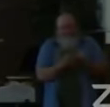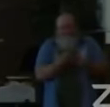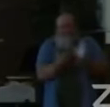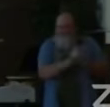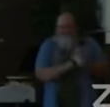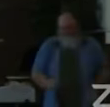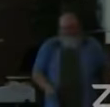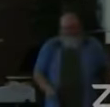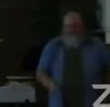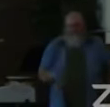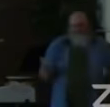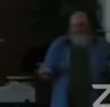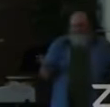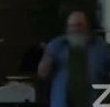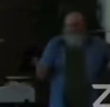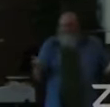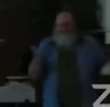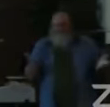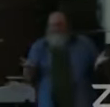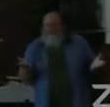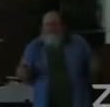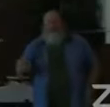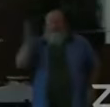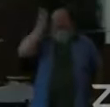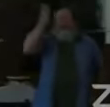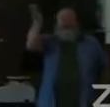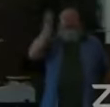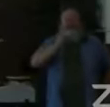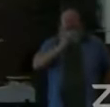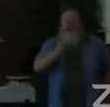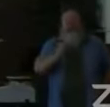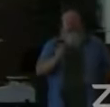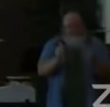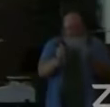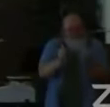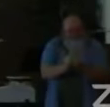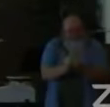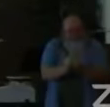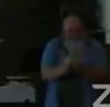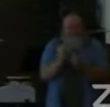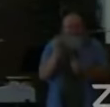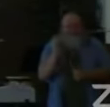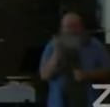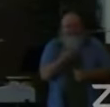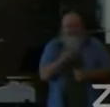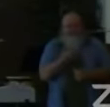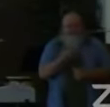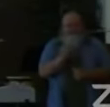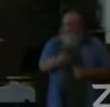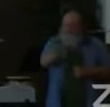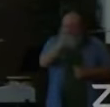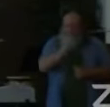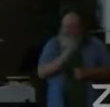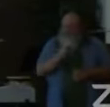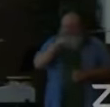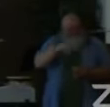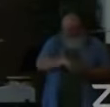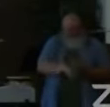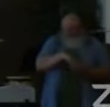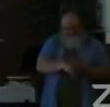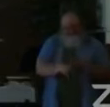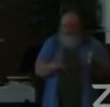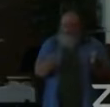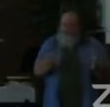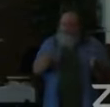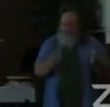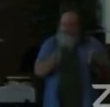Wherever we are, whatever we're doing, he's with us. God is in the car with you. And for some